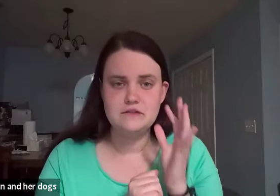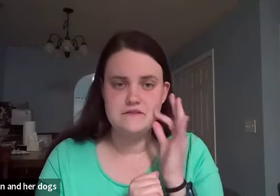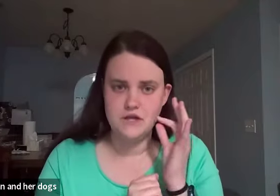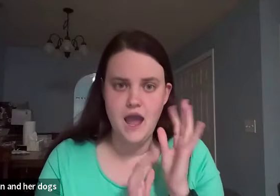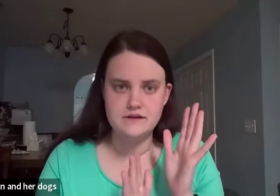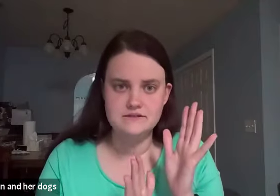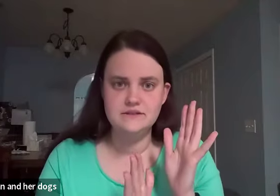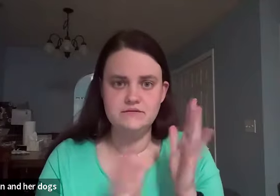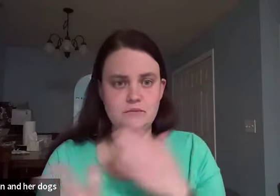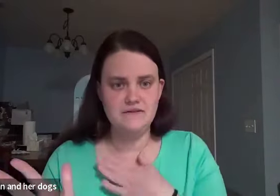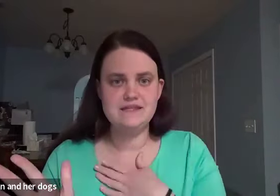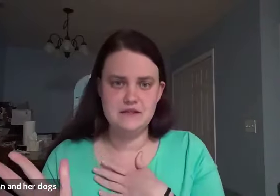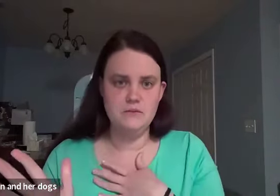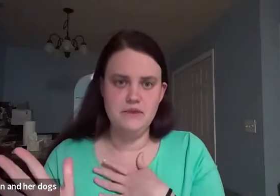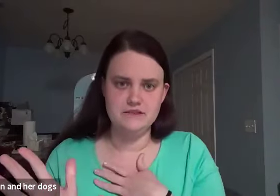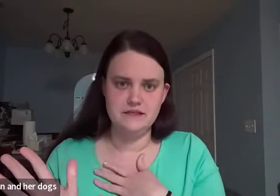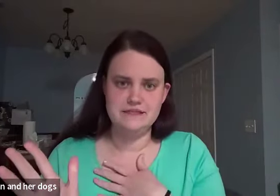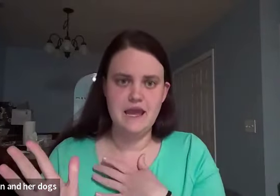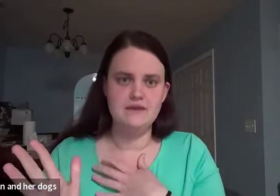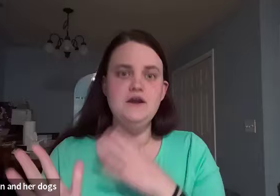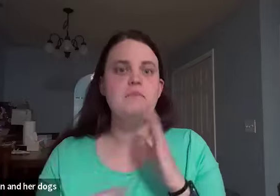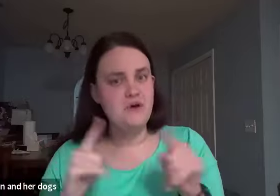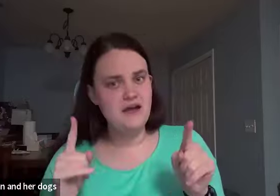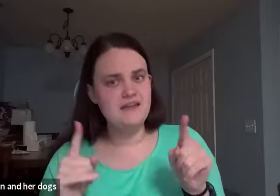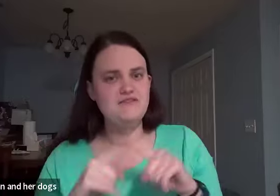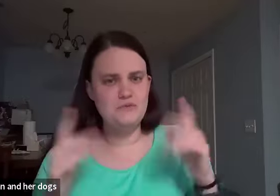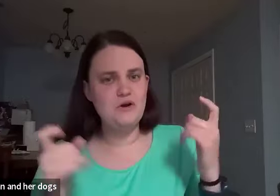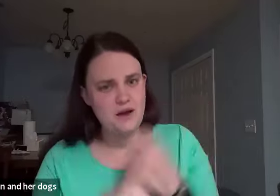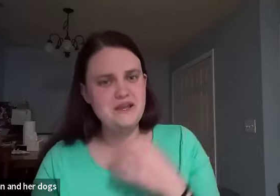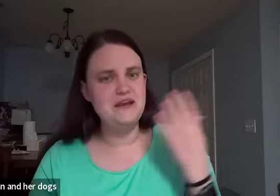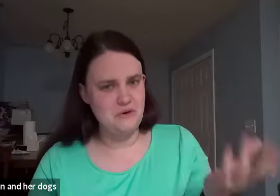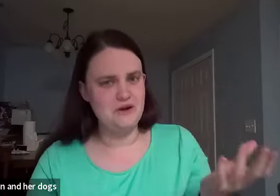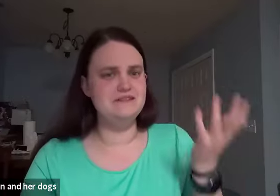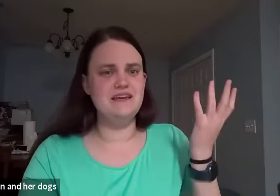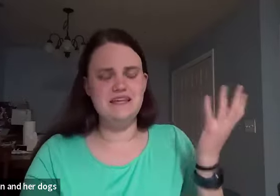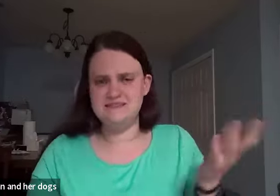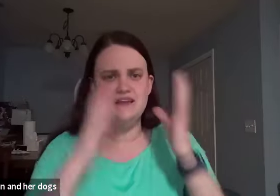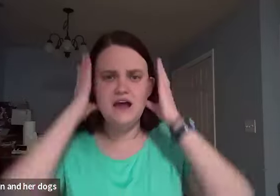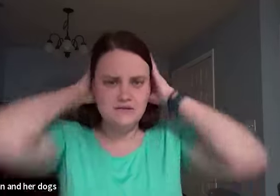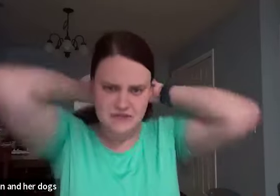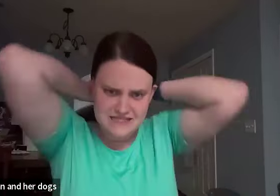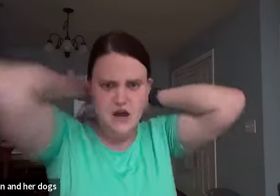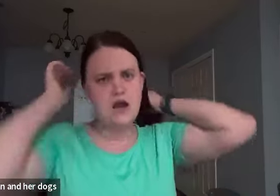like the sign for cat, for me, that's a little embarrassing. It's cat. But like for more complicated words,